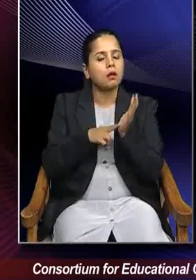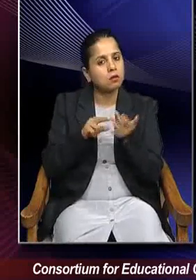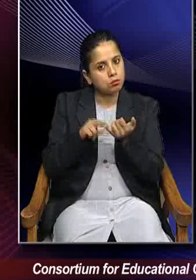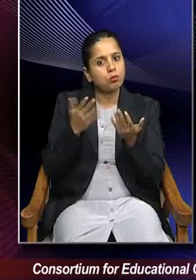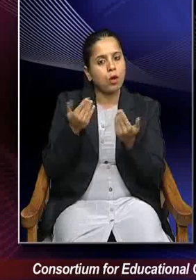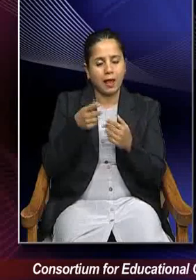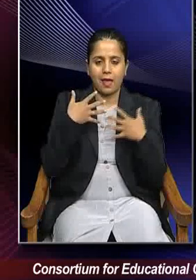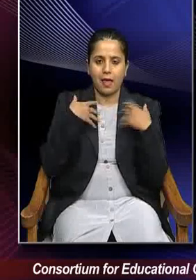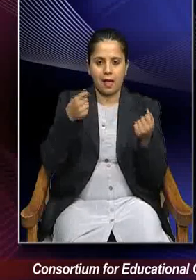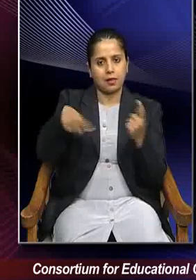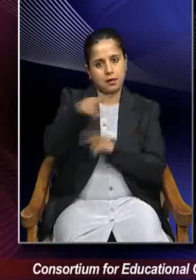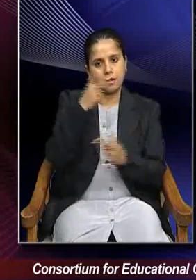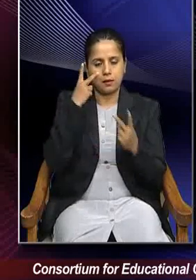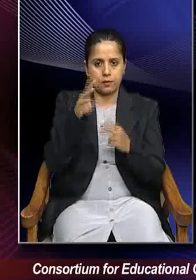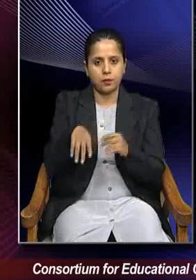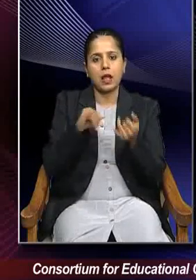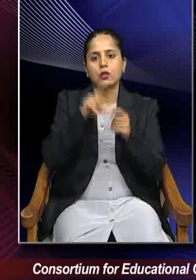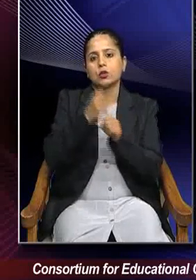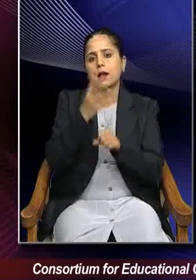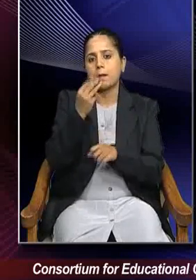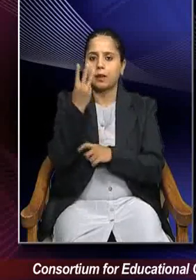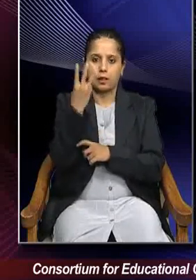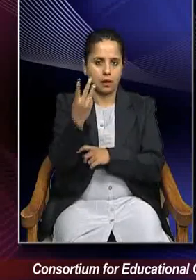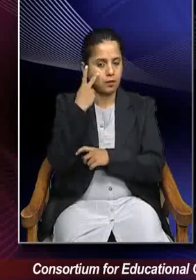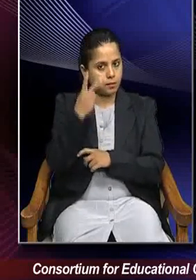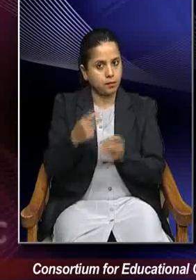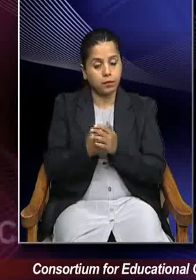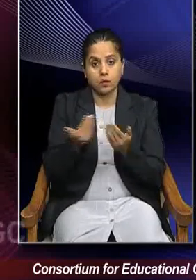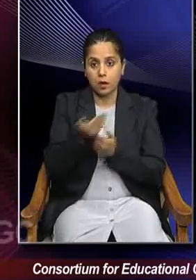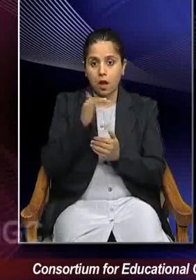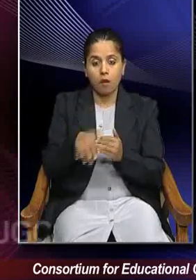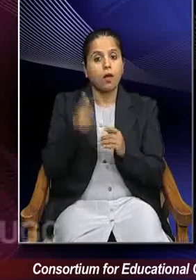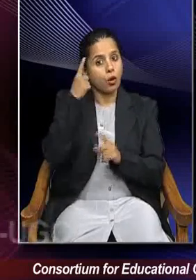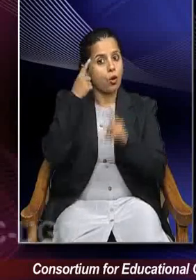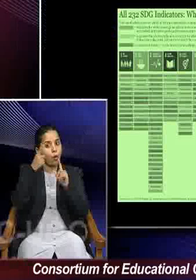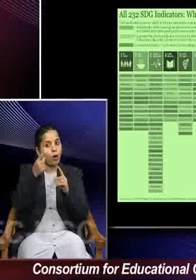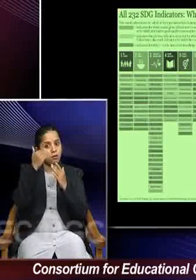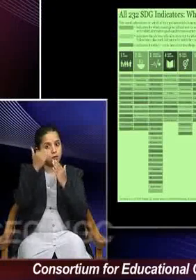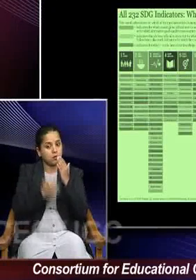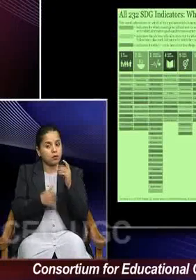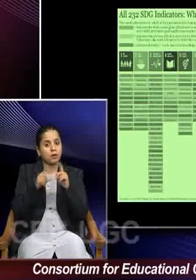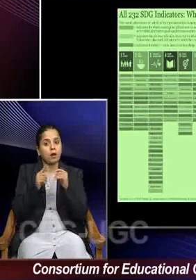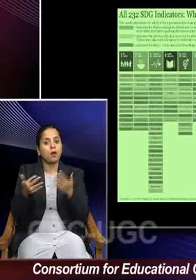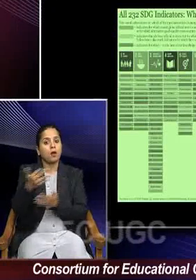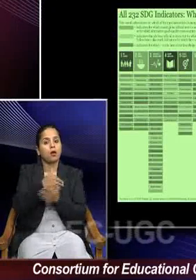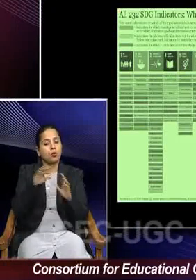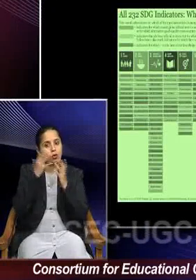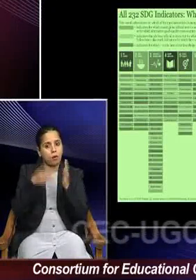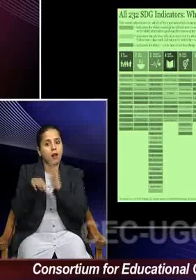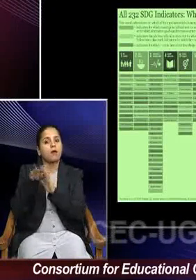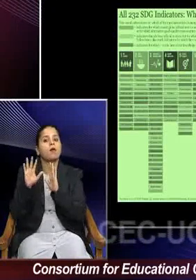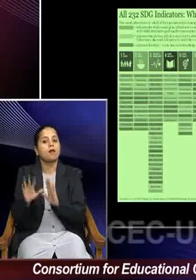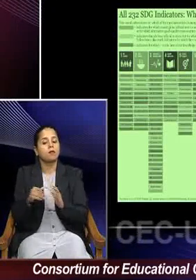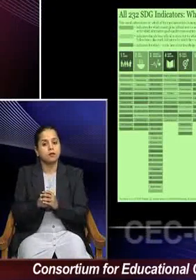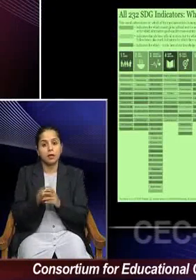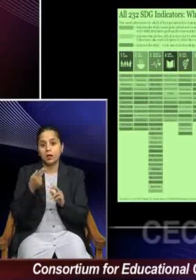see health, go SDG number 3, we still have number of goals on which we have data at global level. And